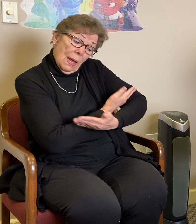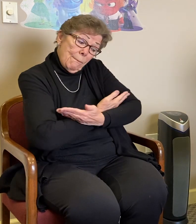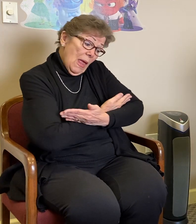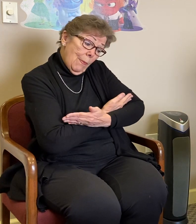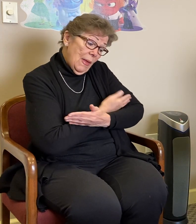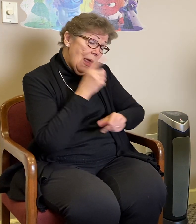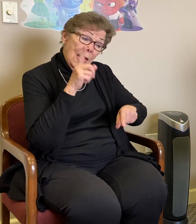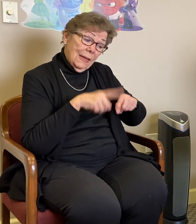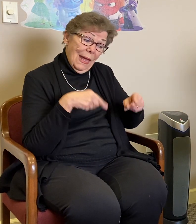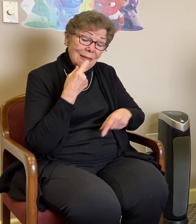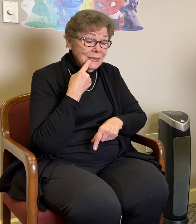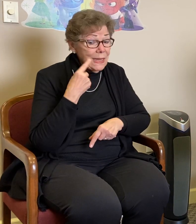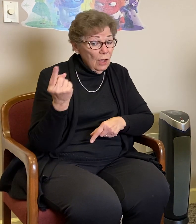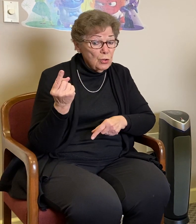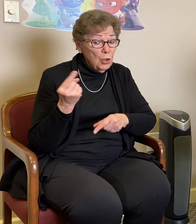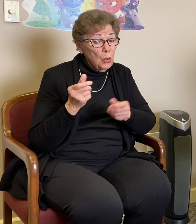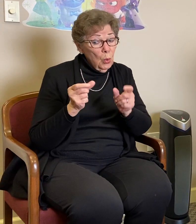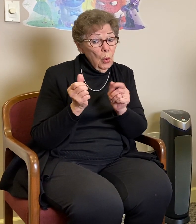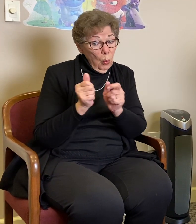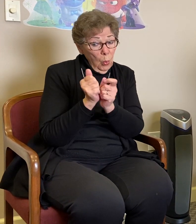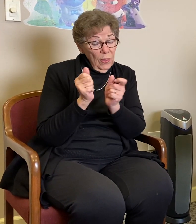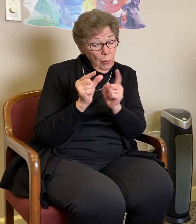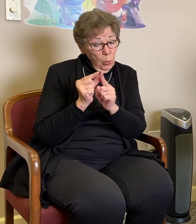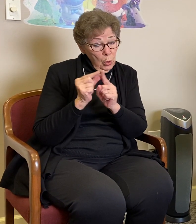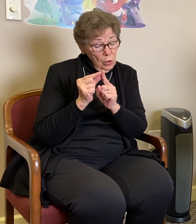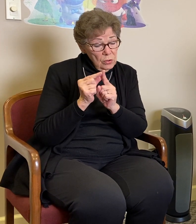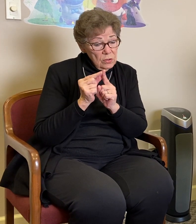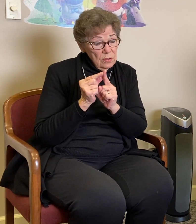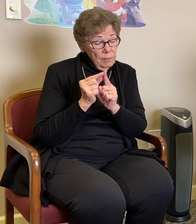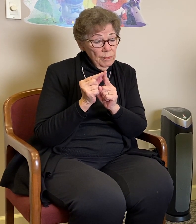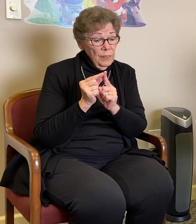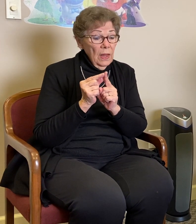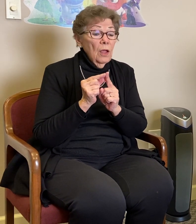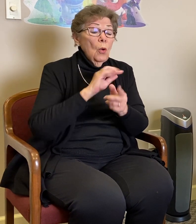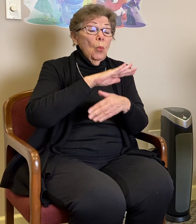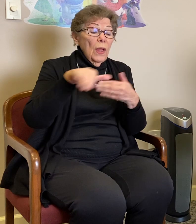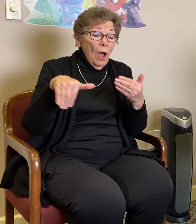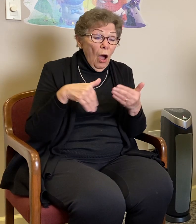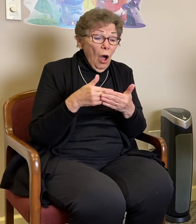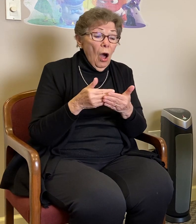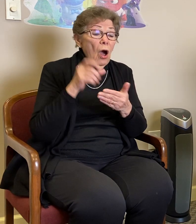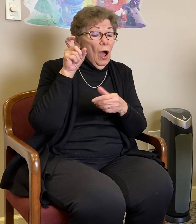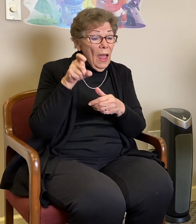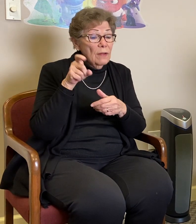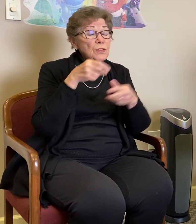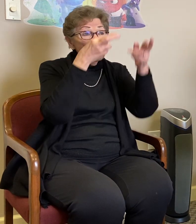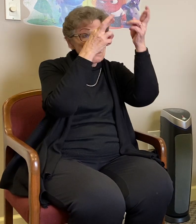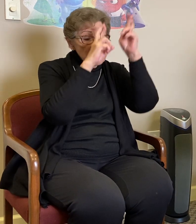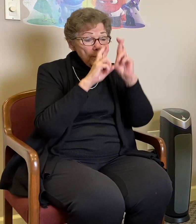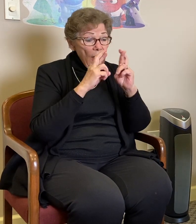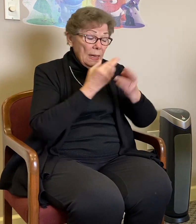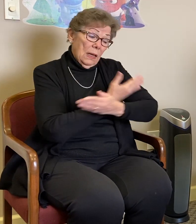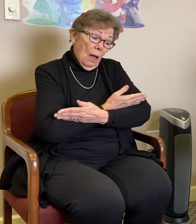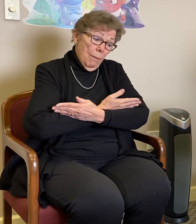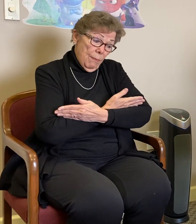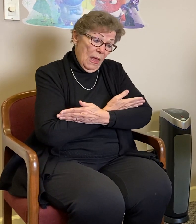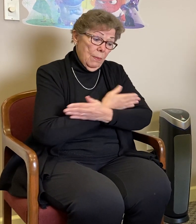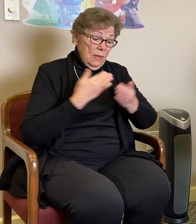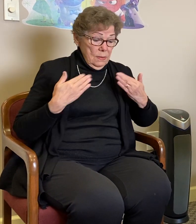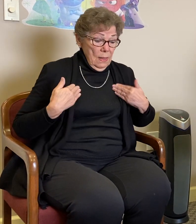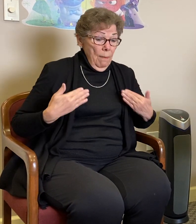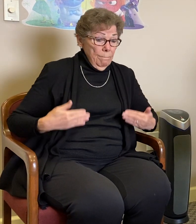cannot tell you with words. We all have to respect a baby's body boundary